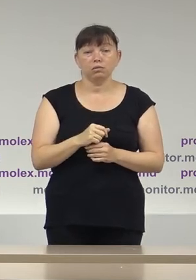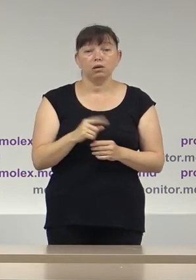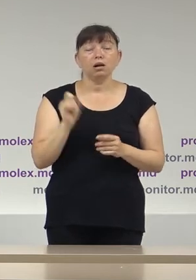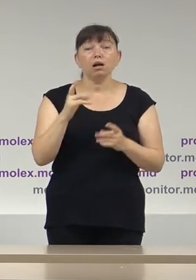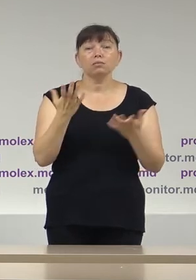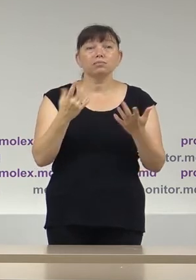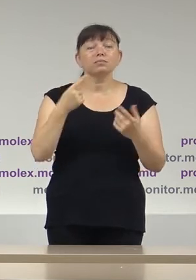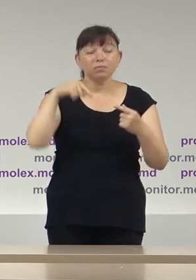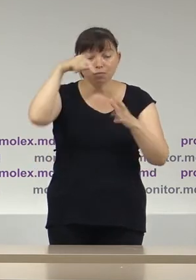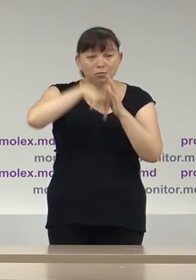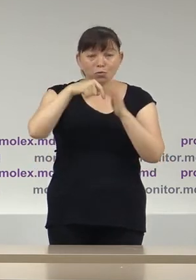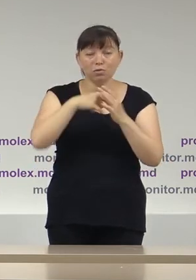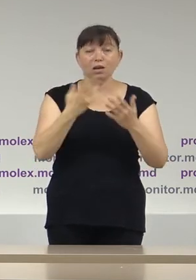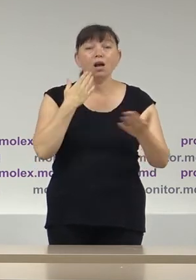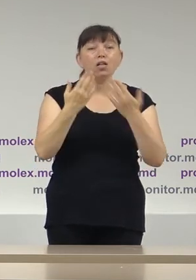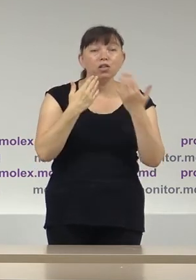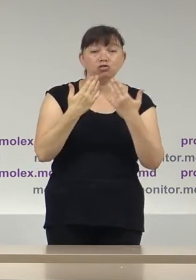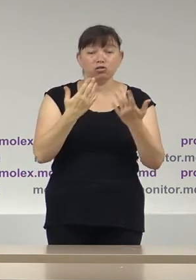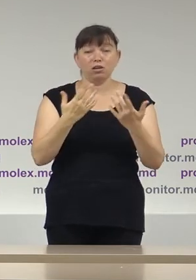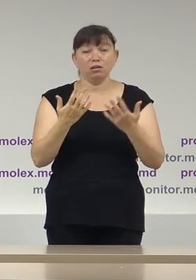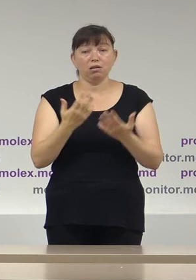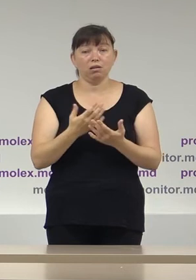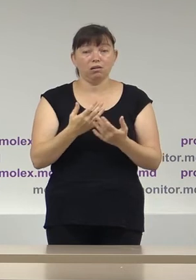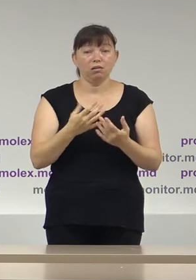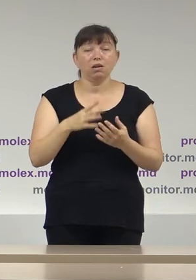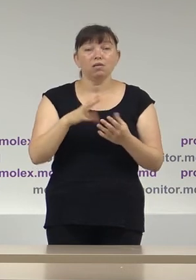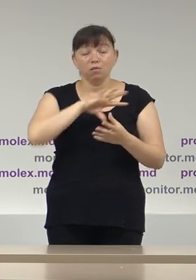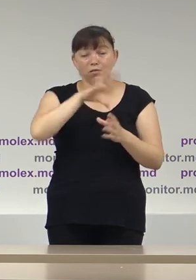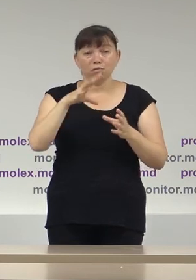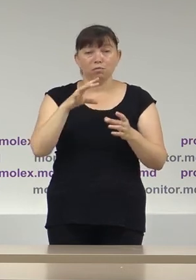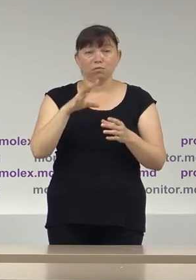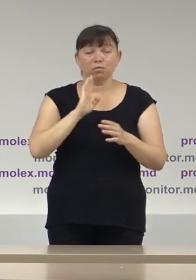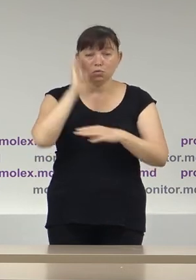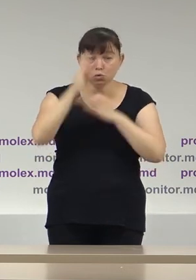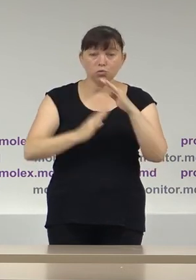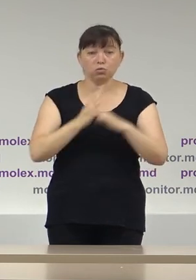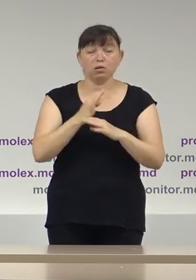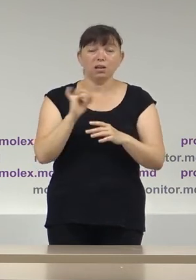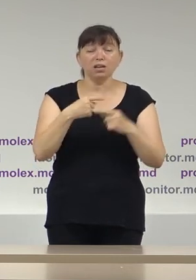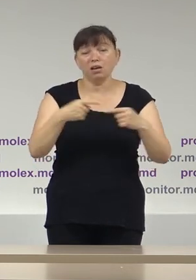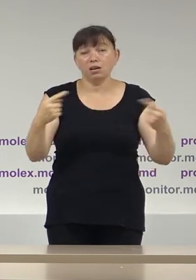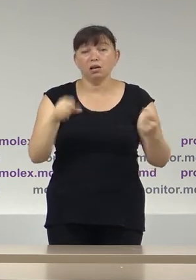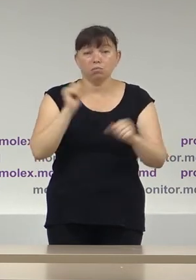also the whole environment during the campaign